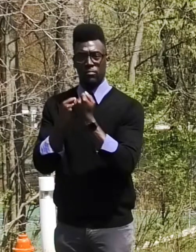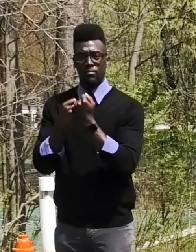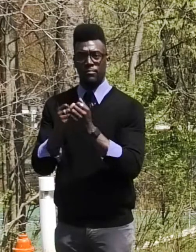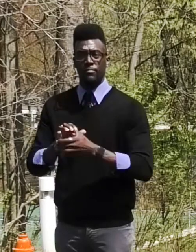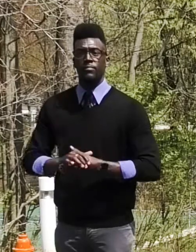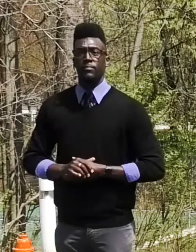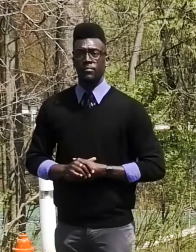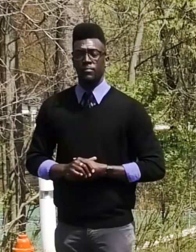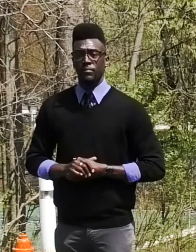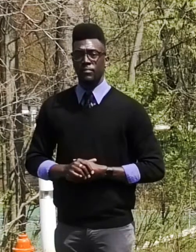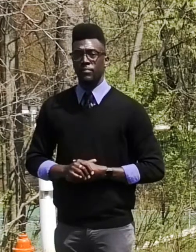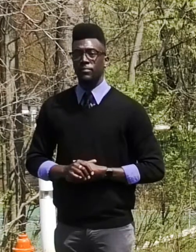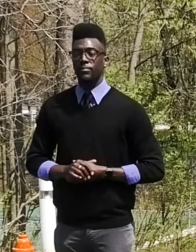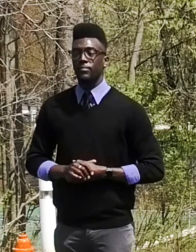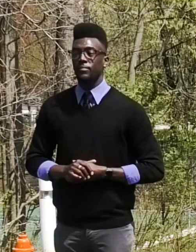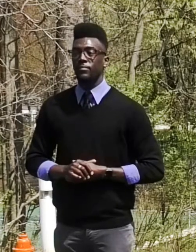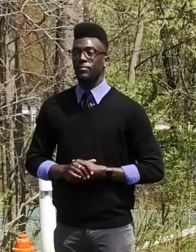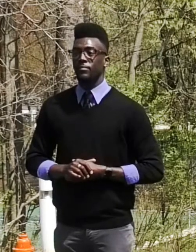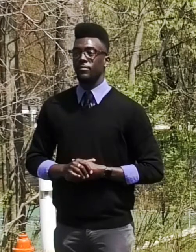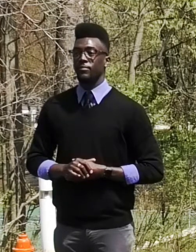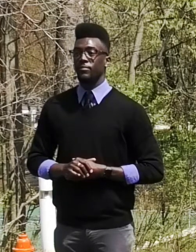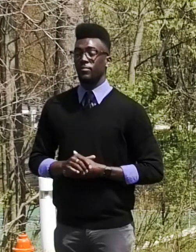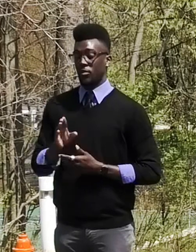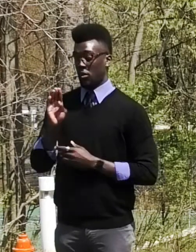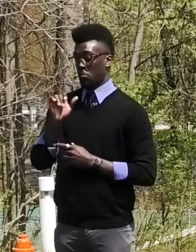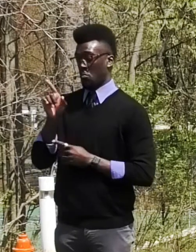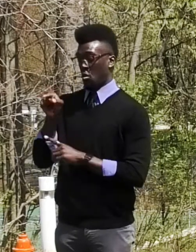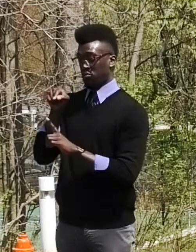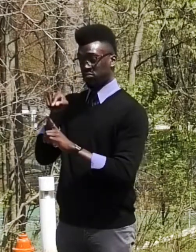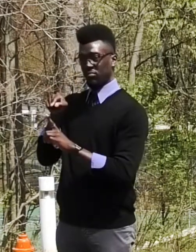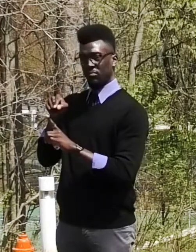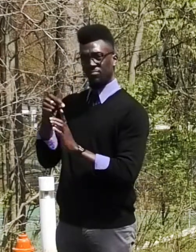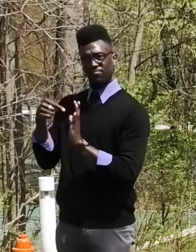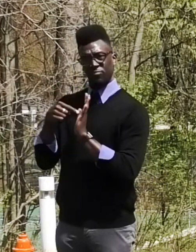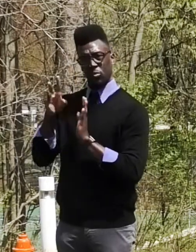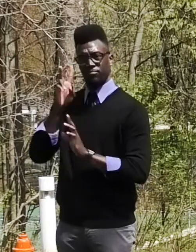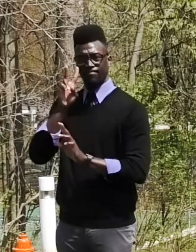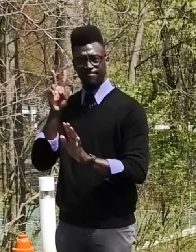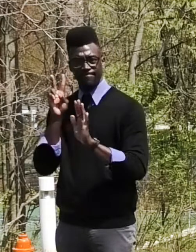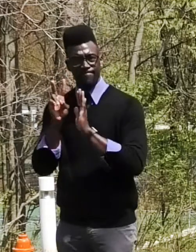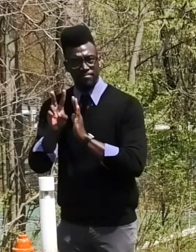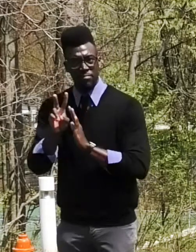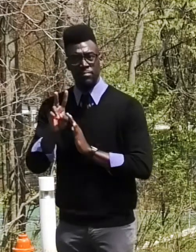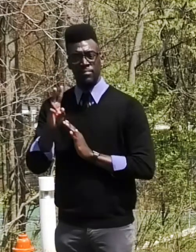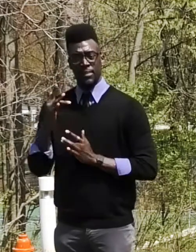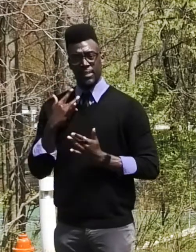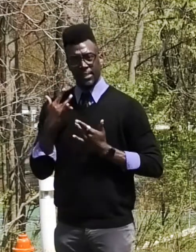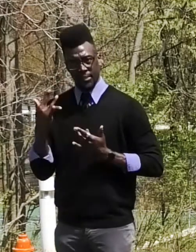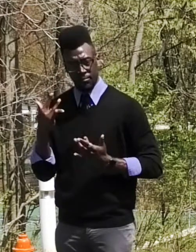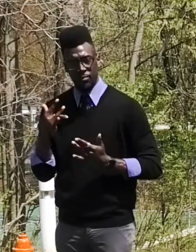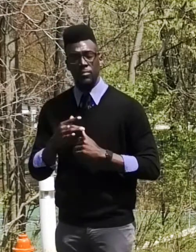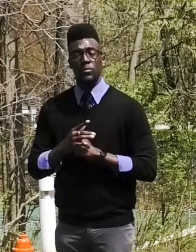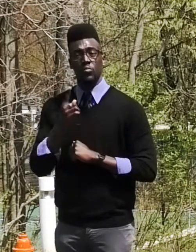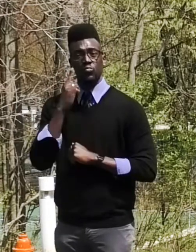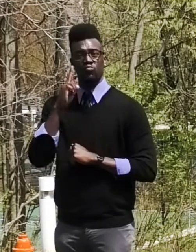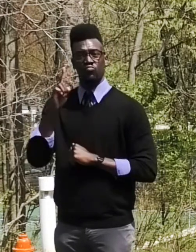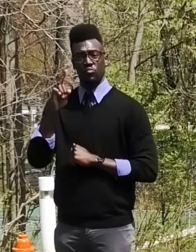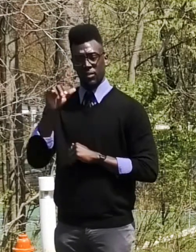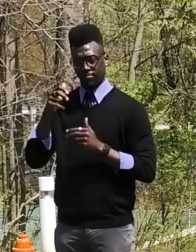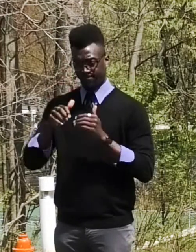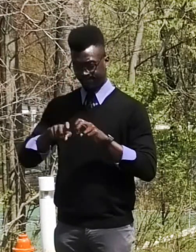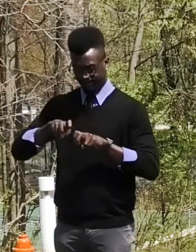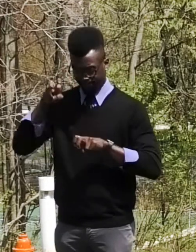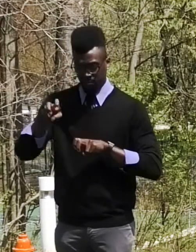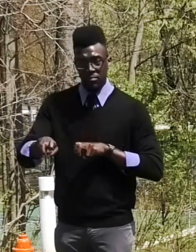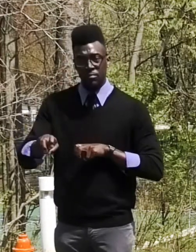this regard. And he is showing his usual foresight and sensitivity in taking the giant step